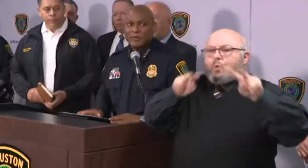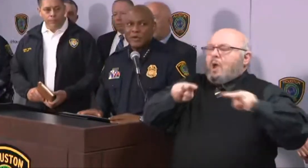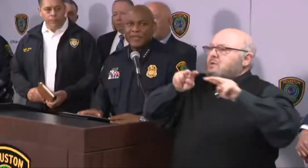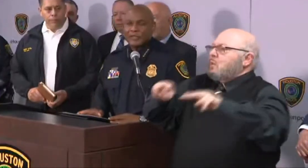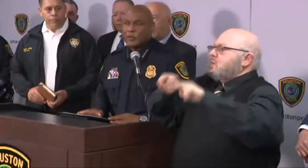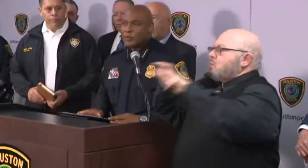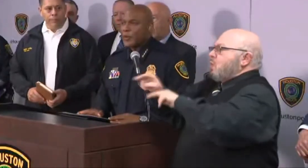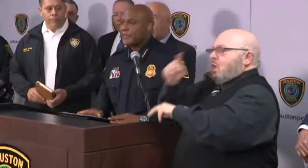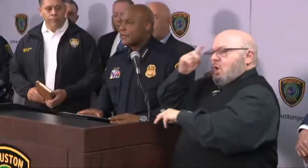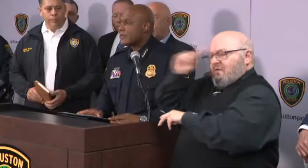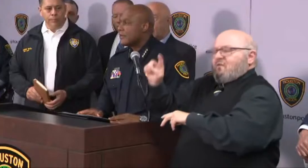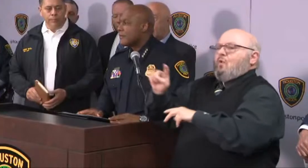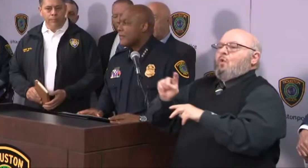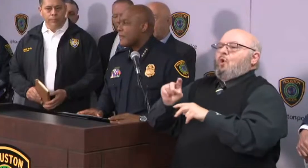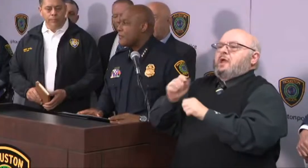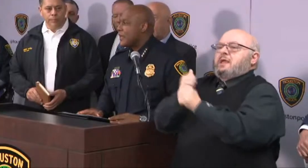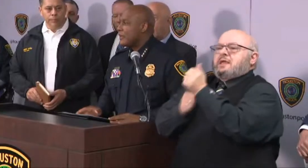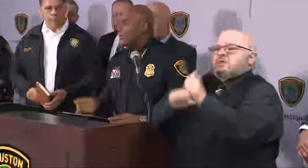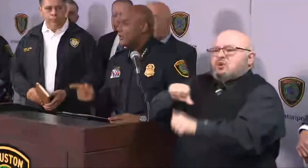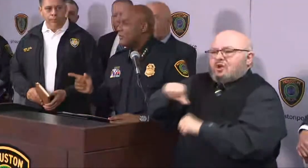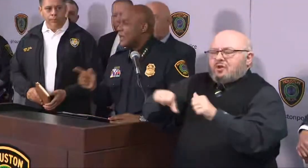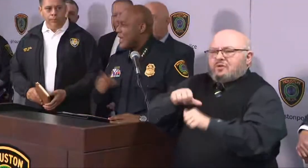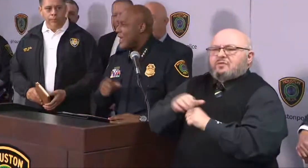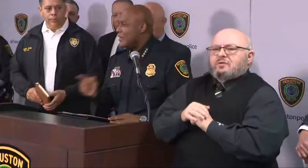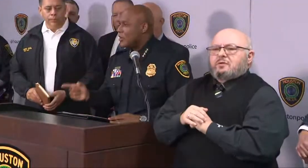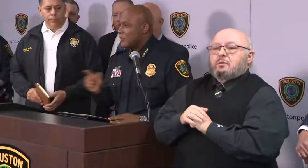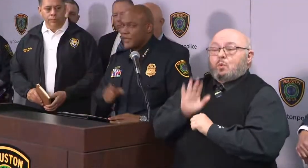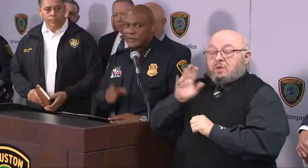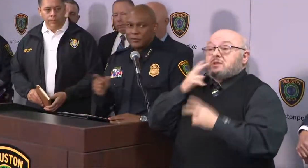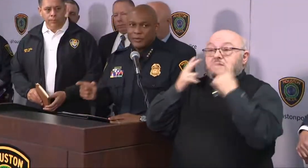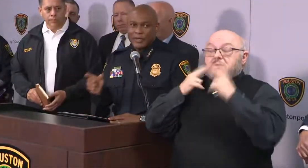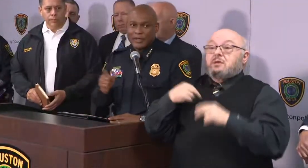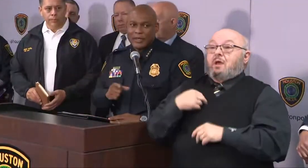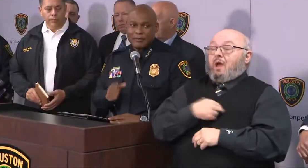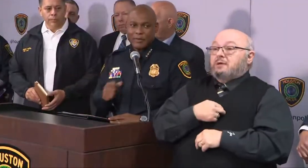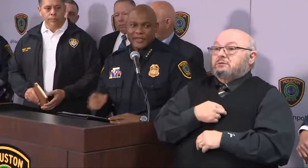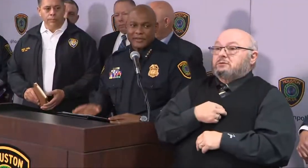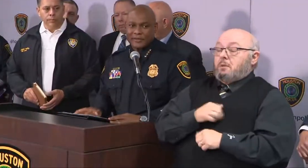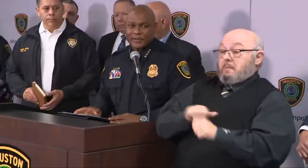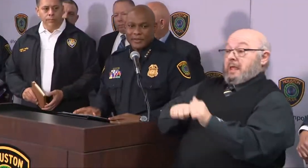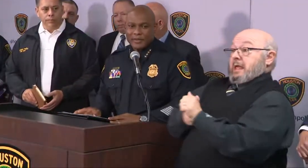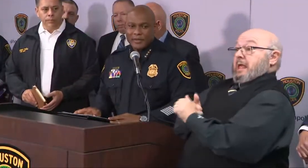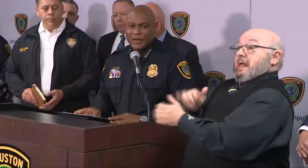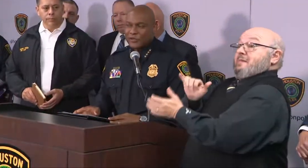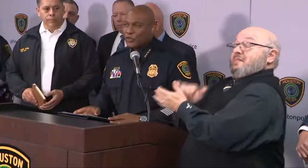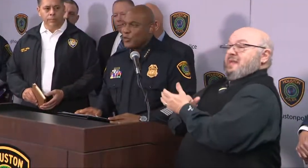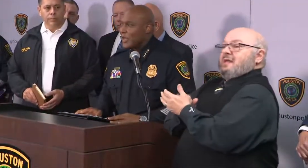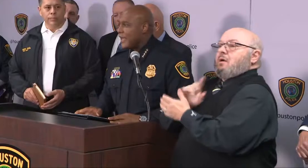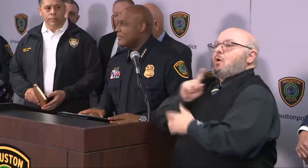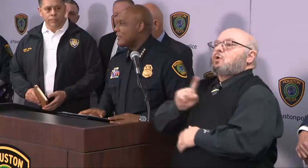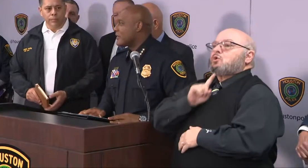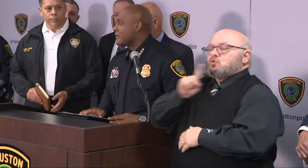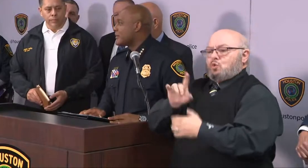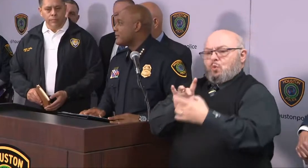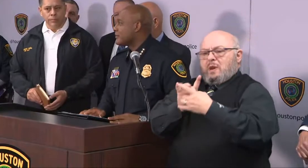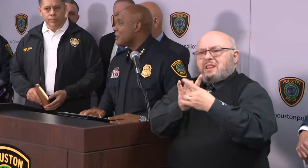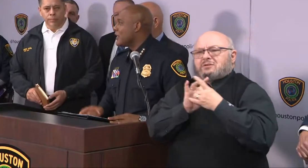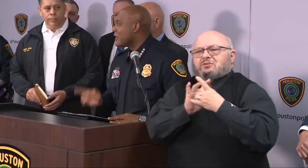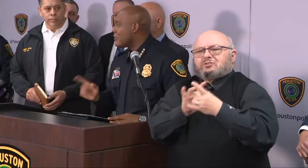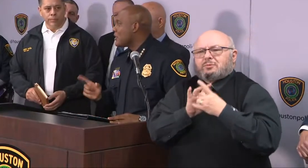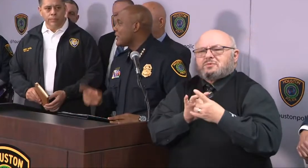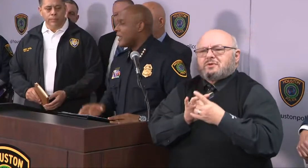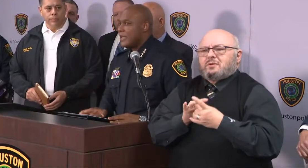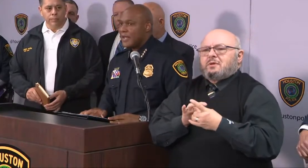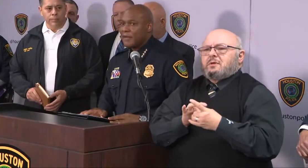out there, more visible presence. But behind those visible presence are true relationships where